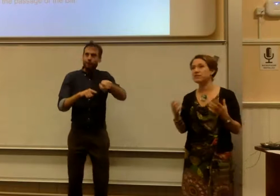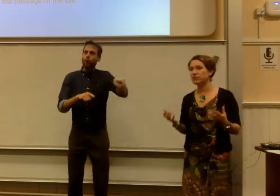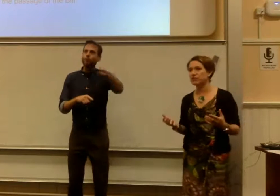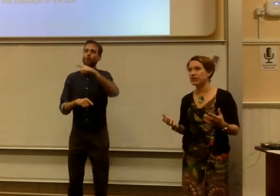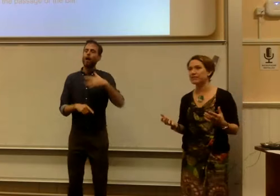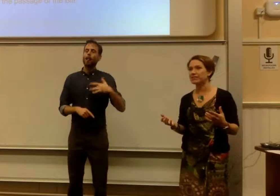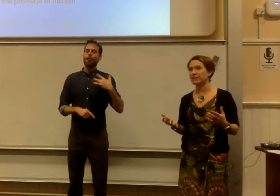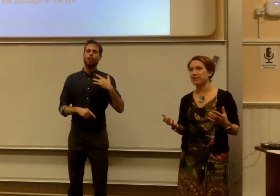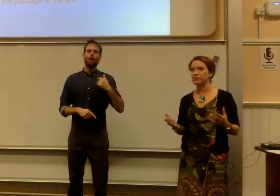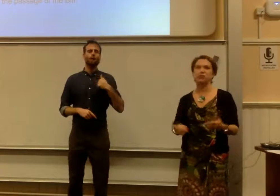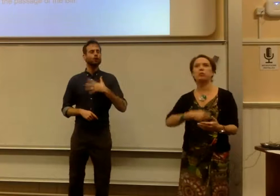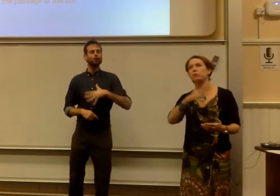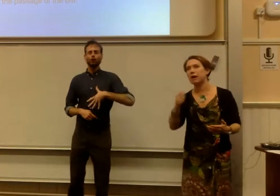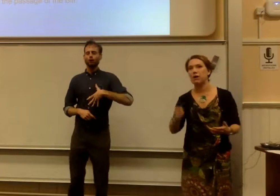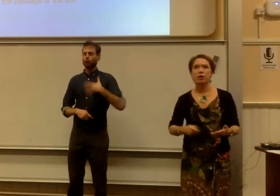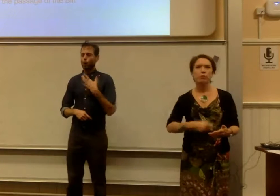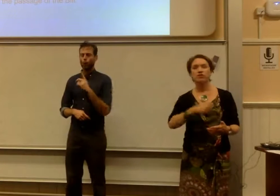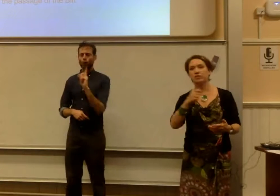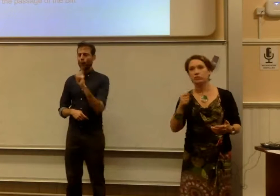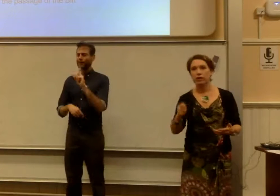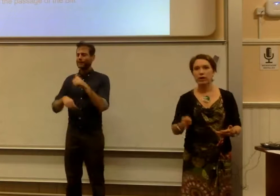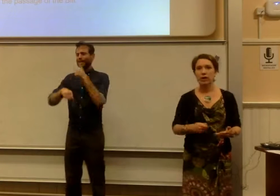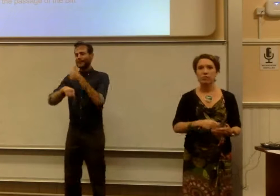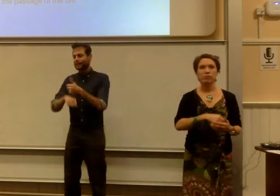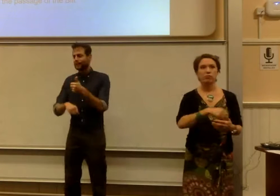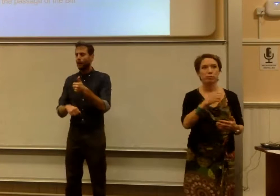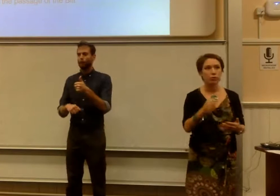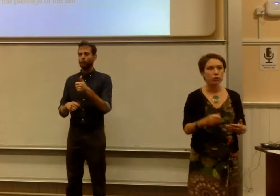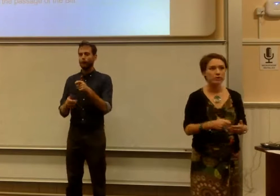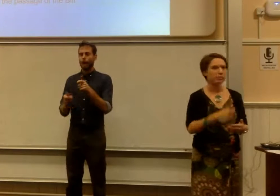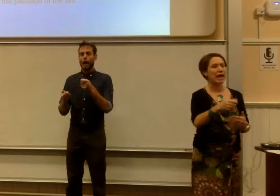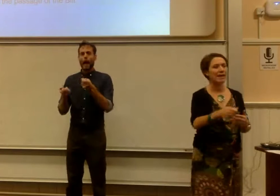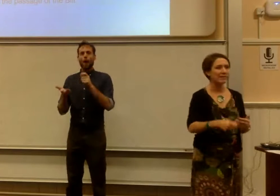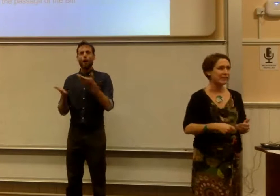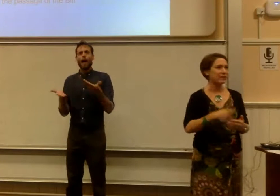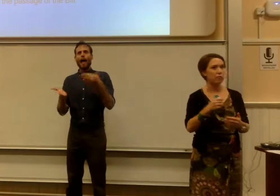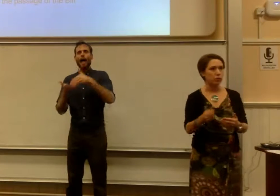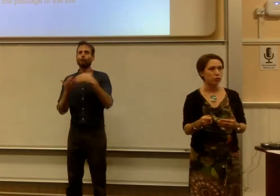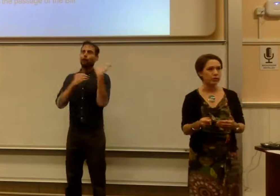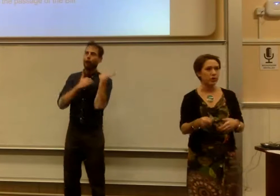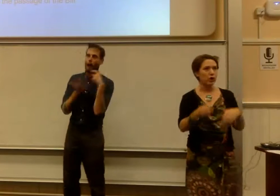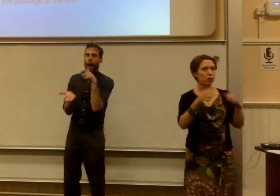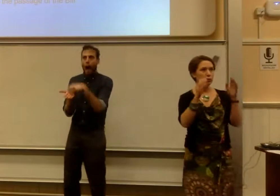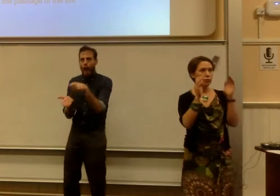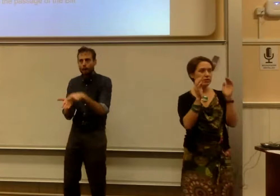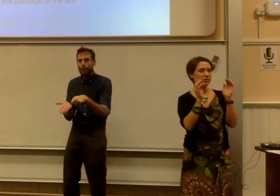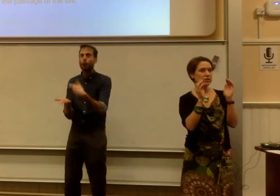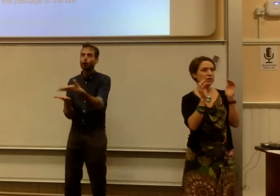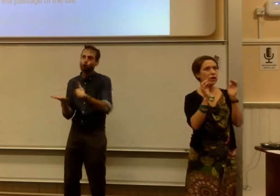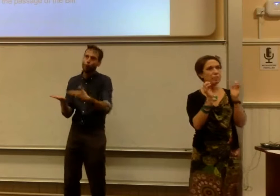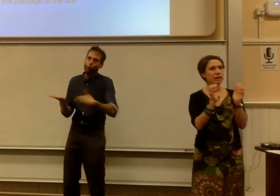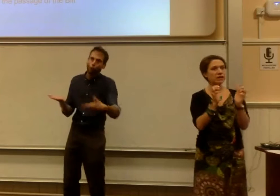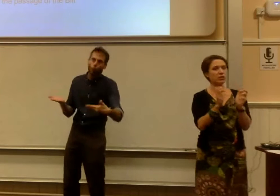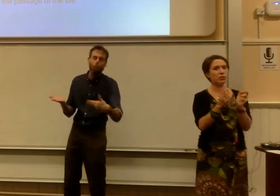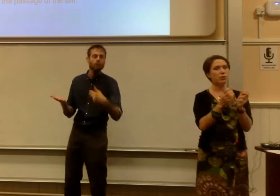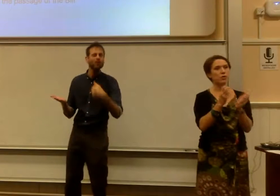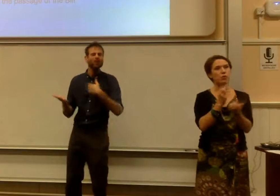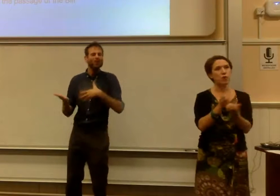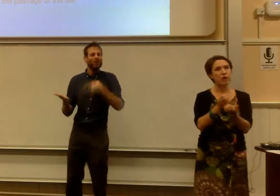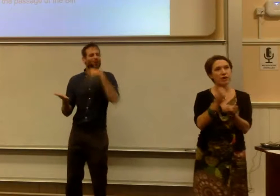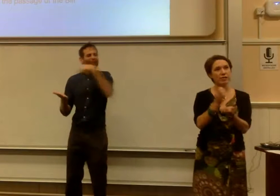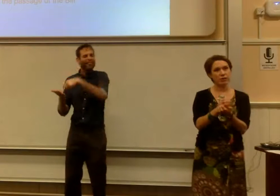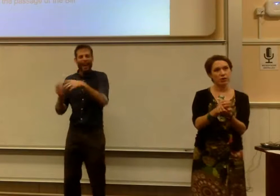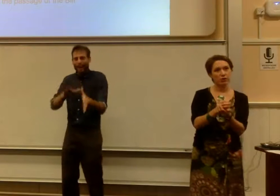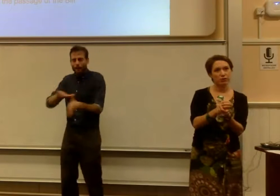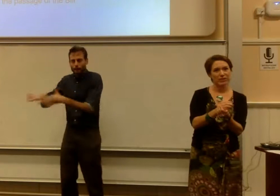or administrative exercise, which is all about producing reports, plans and then reports. We wanted to make sure that